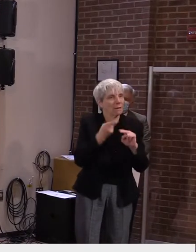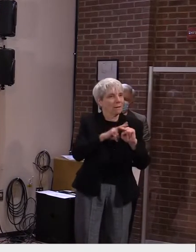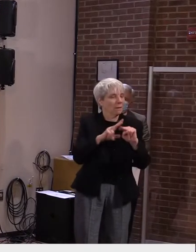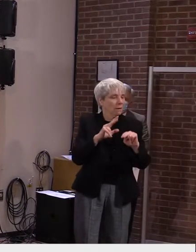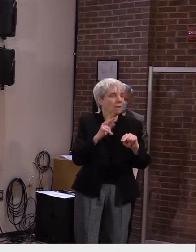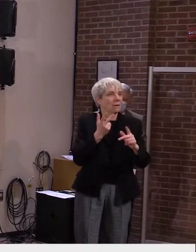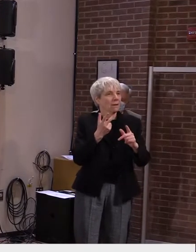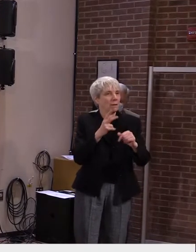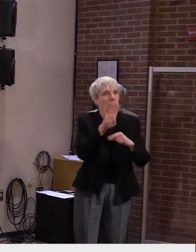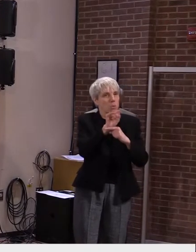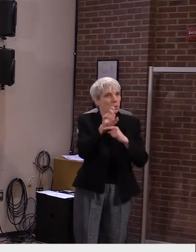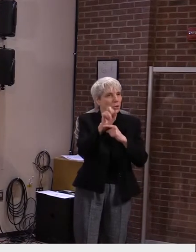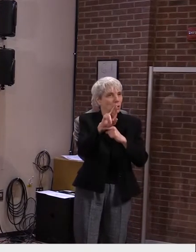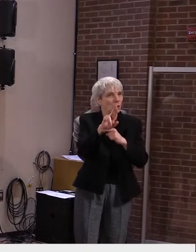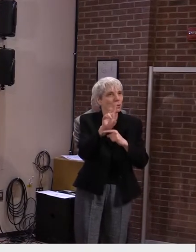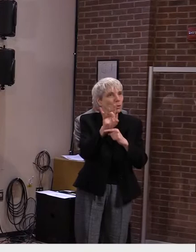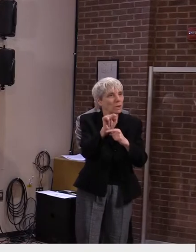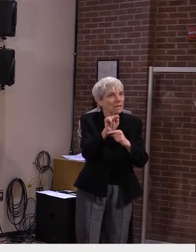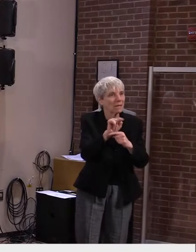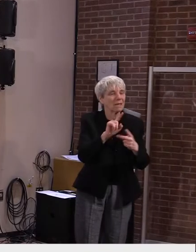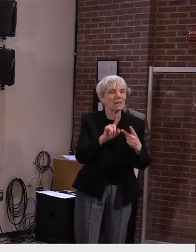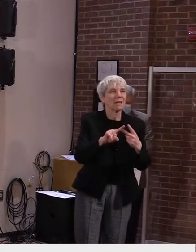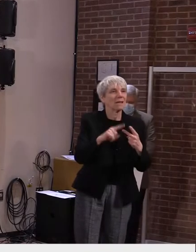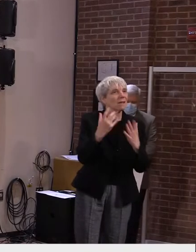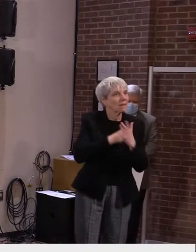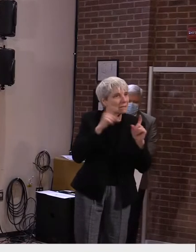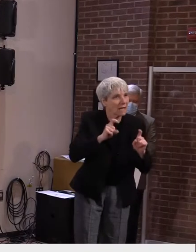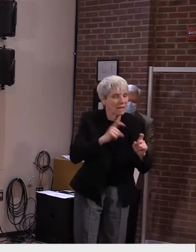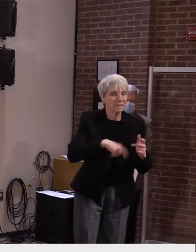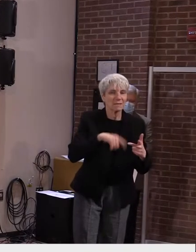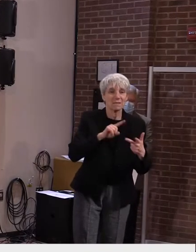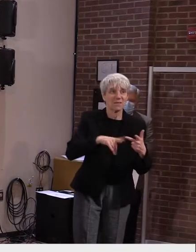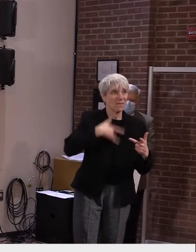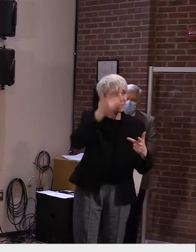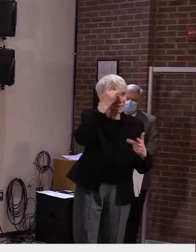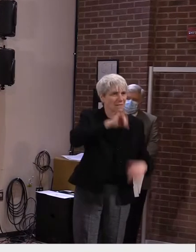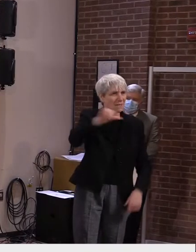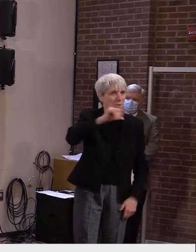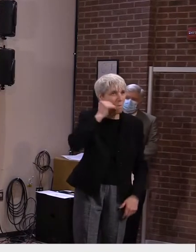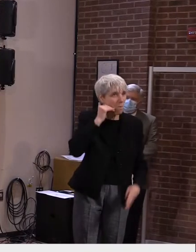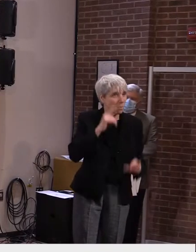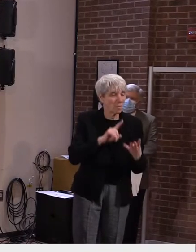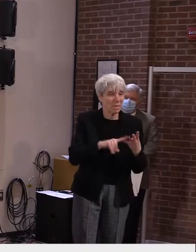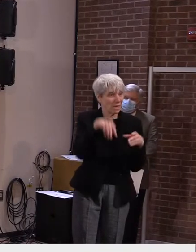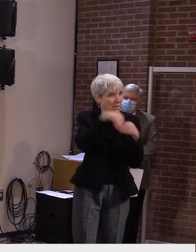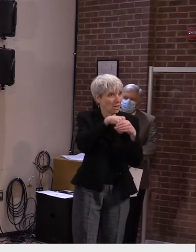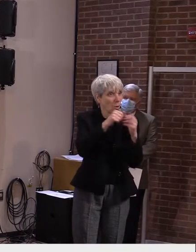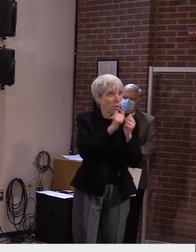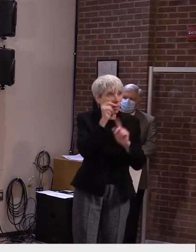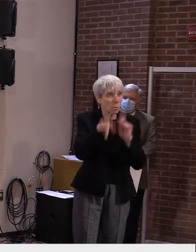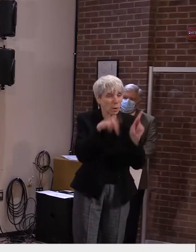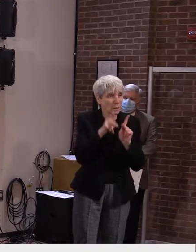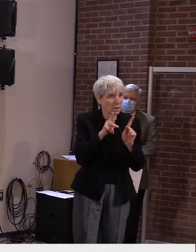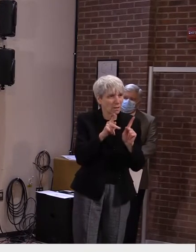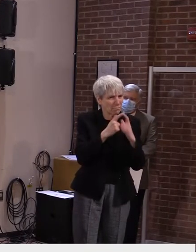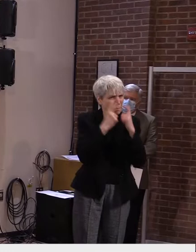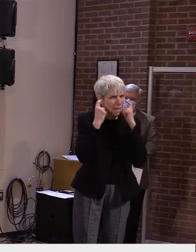to test. Stay home when you're sick, and wear your mask when you're indoors in public spaces.